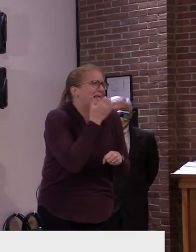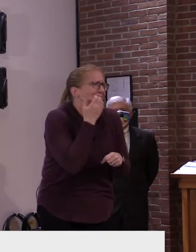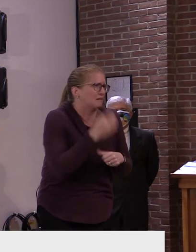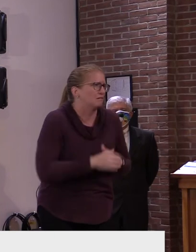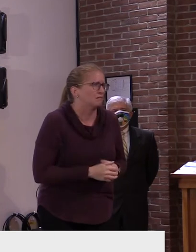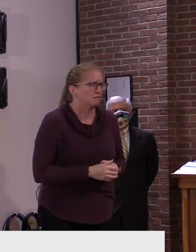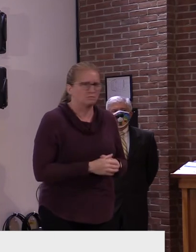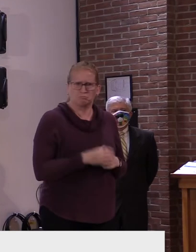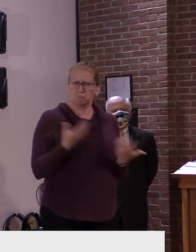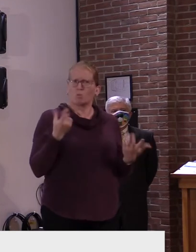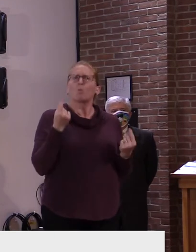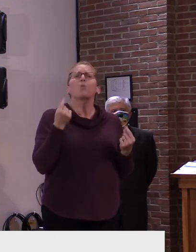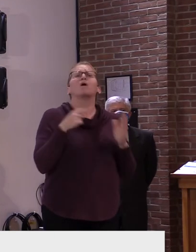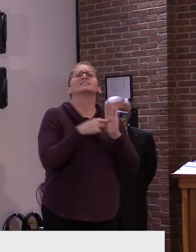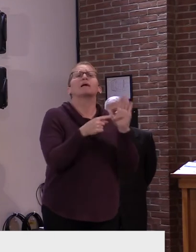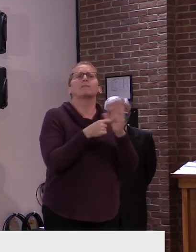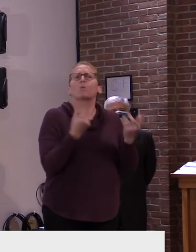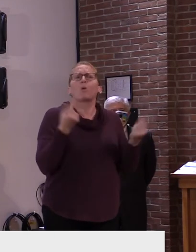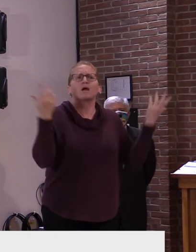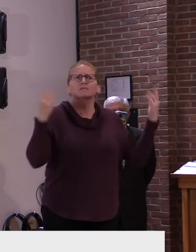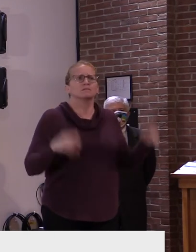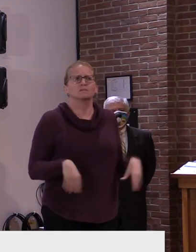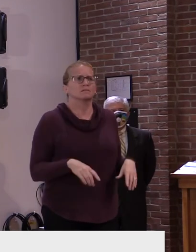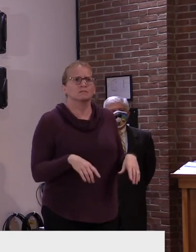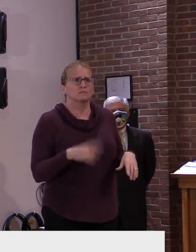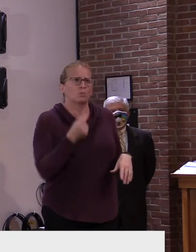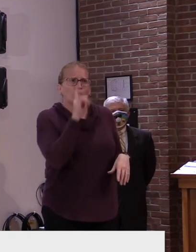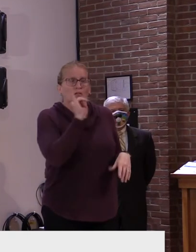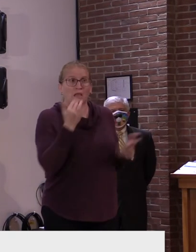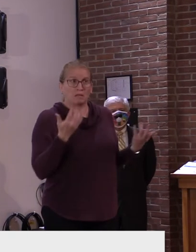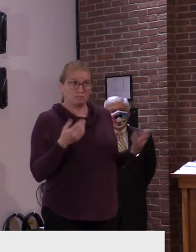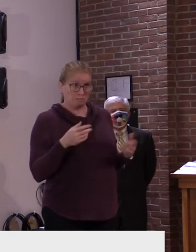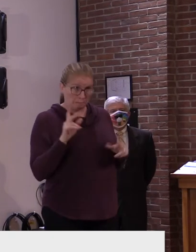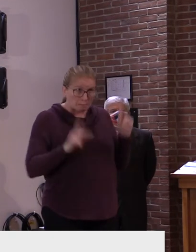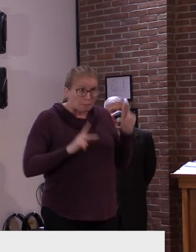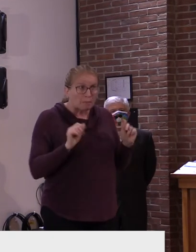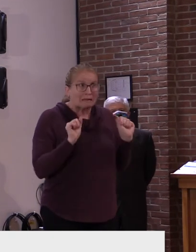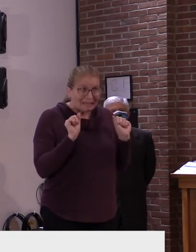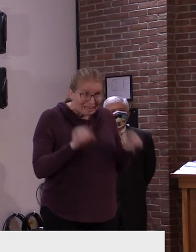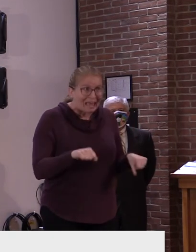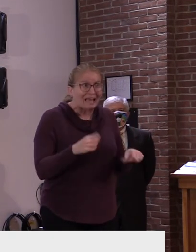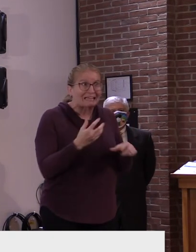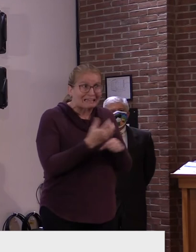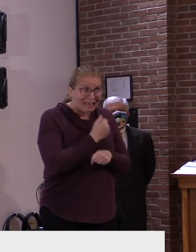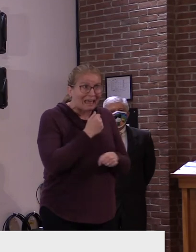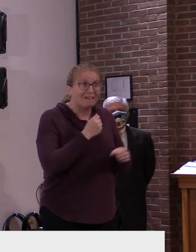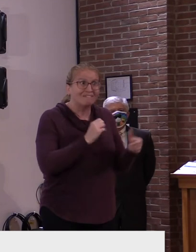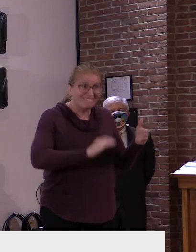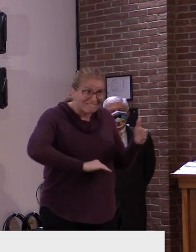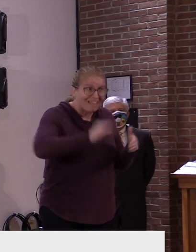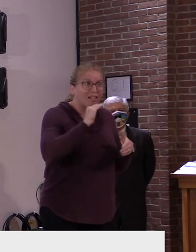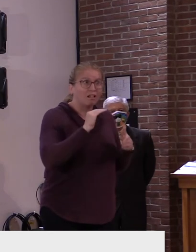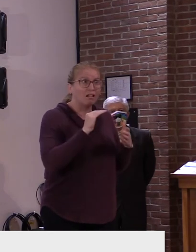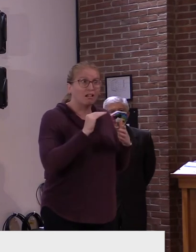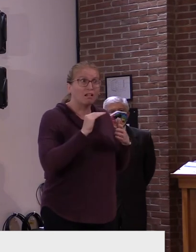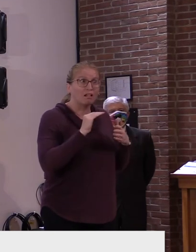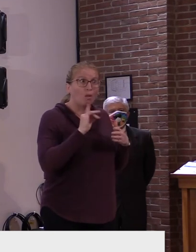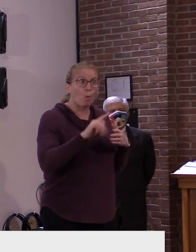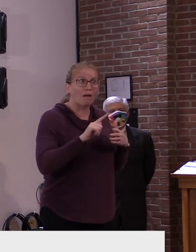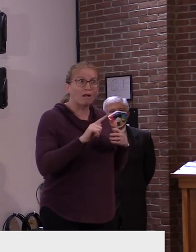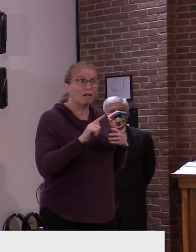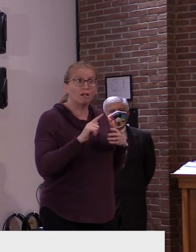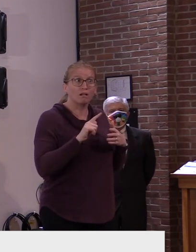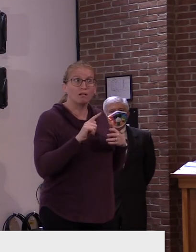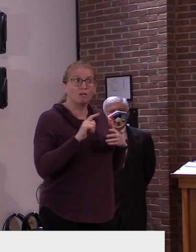of arrangement are you saying that there will be some people can actually get there people they feel as long as they're on the